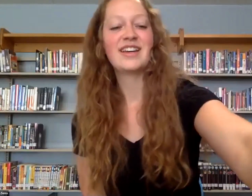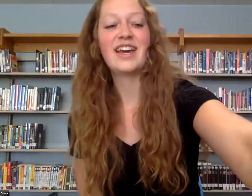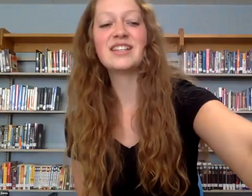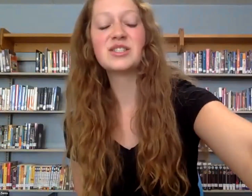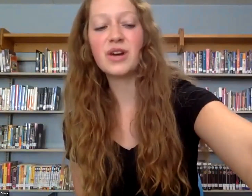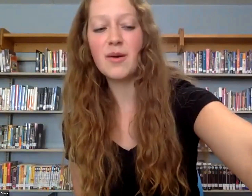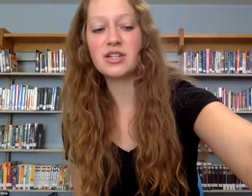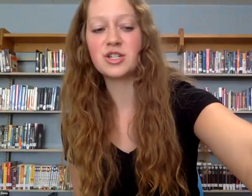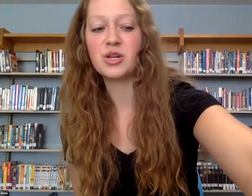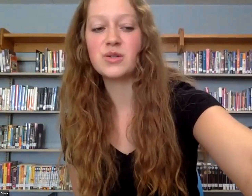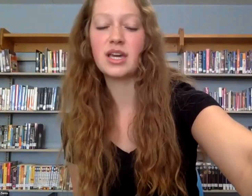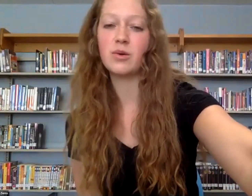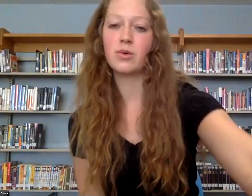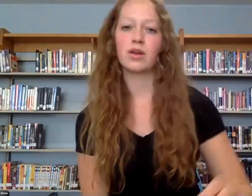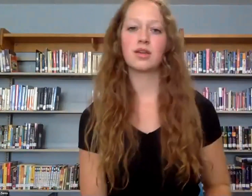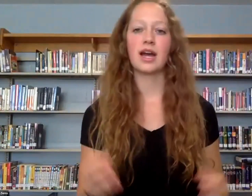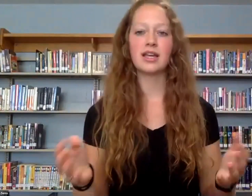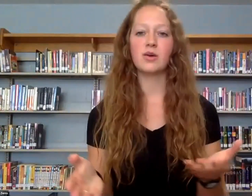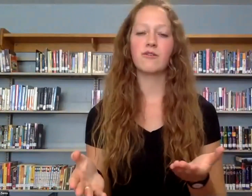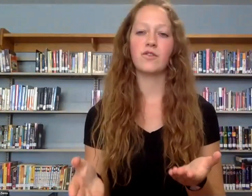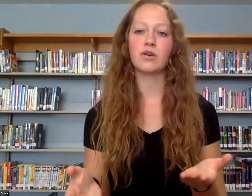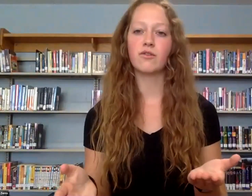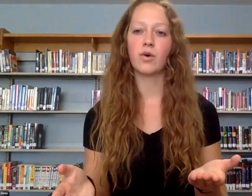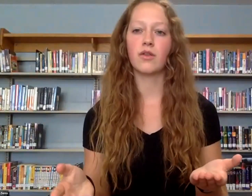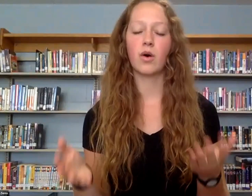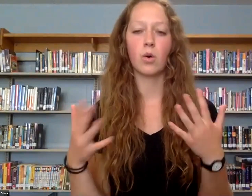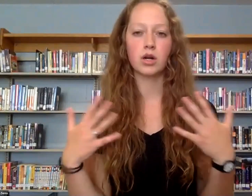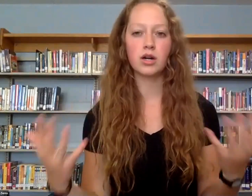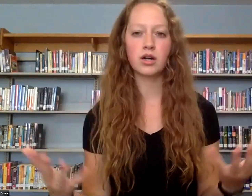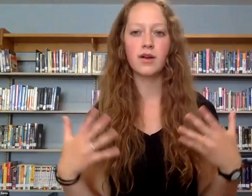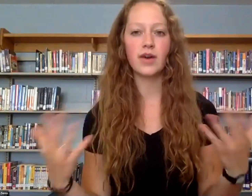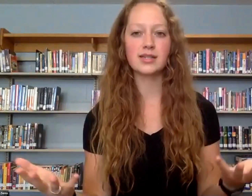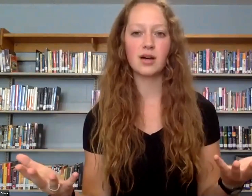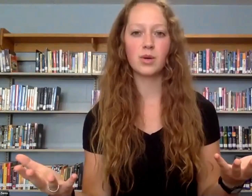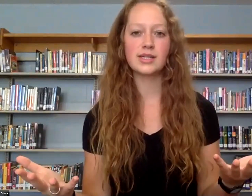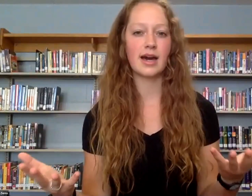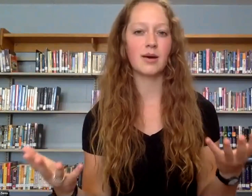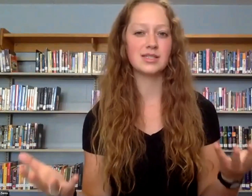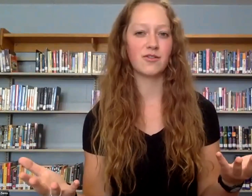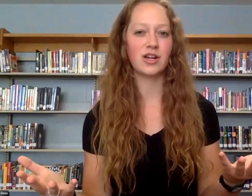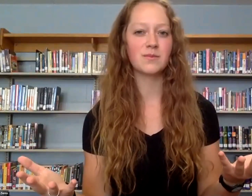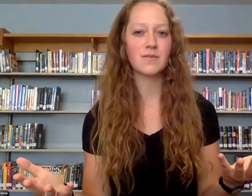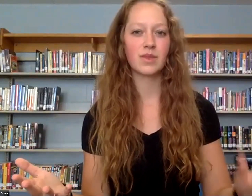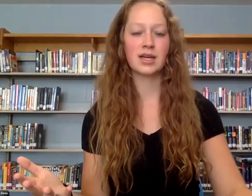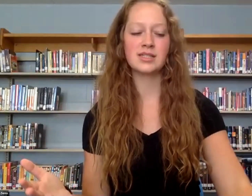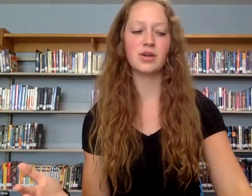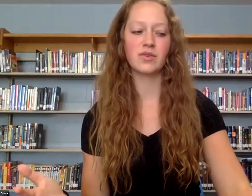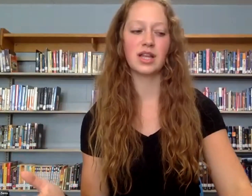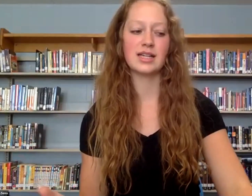in the story, I wanted to show you to get you a feel for the order of ASL words and how it's different, because you can realize